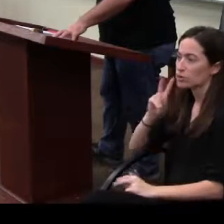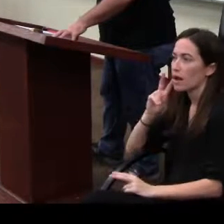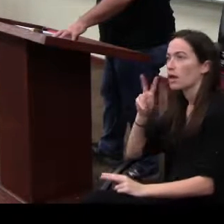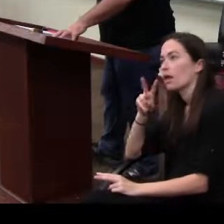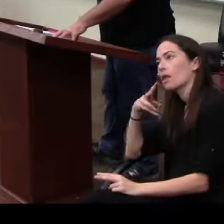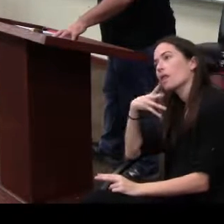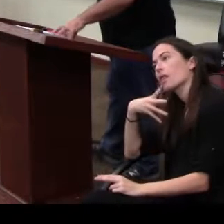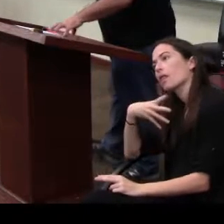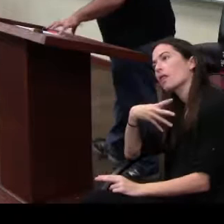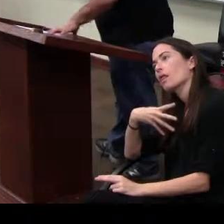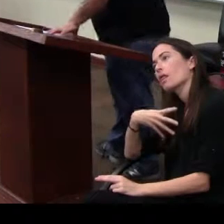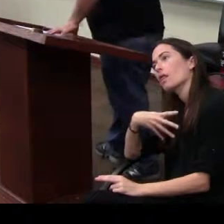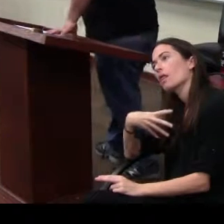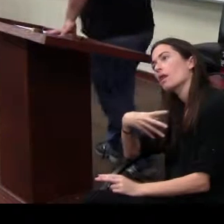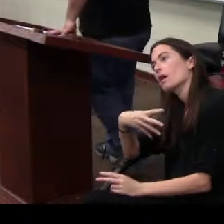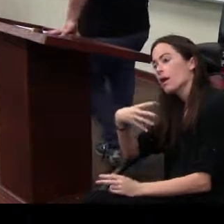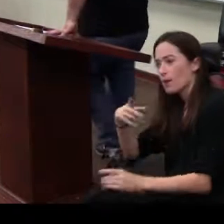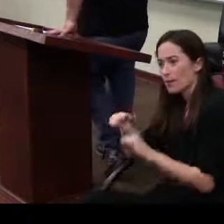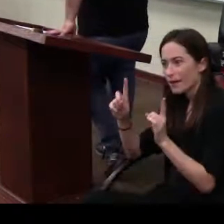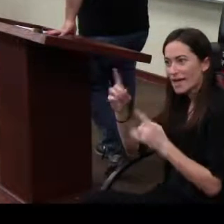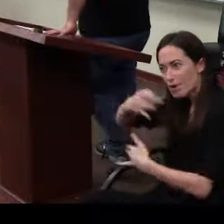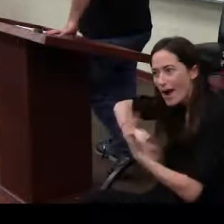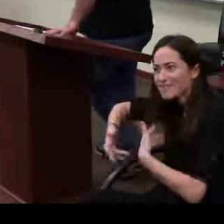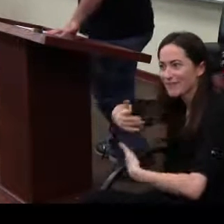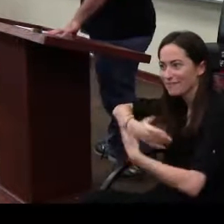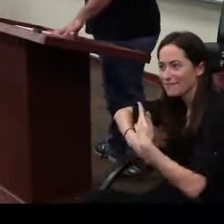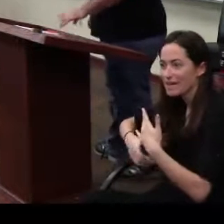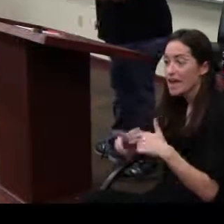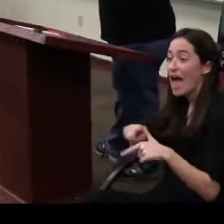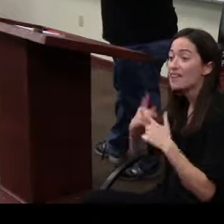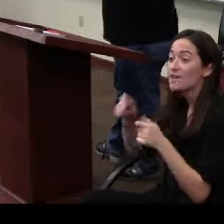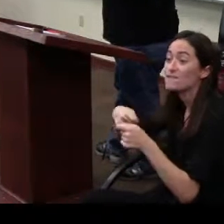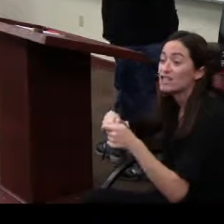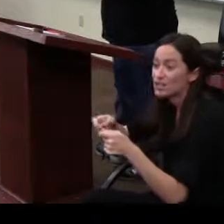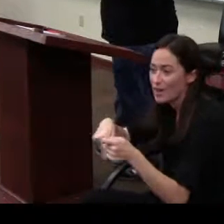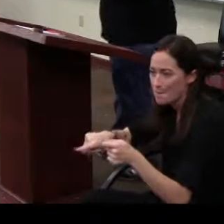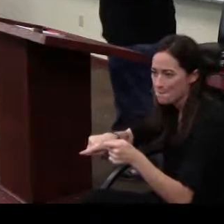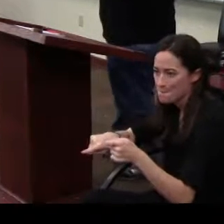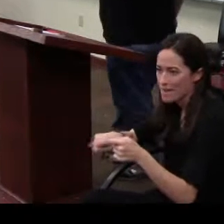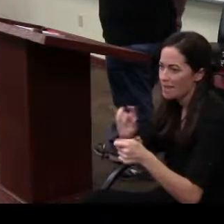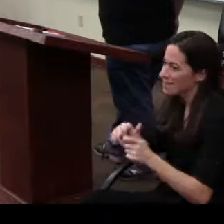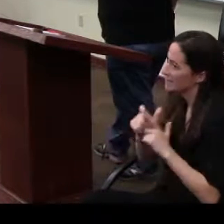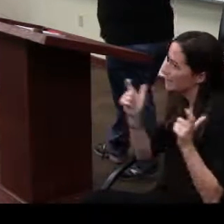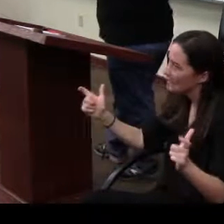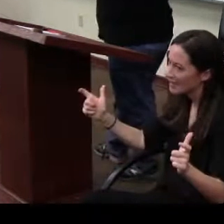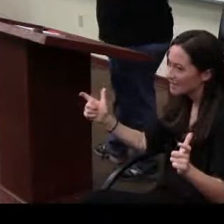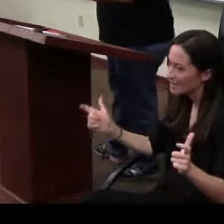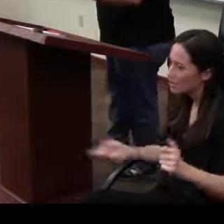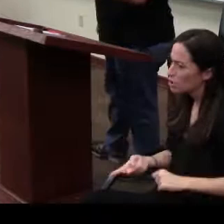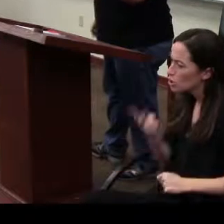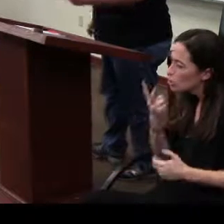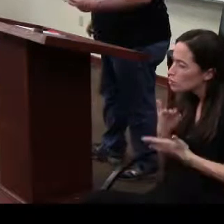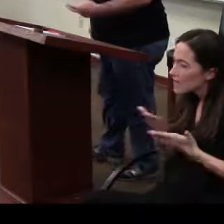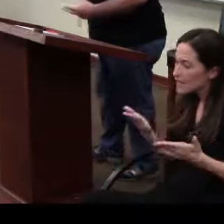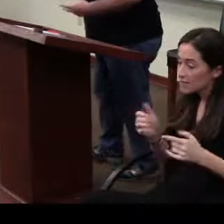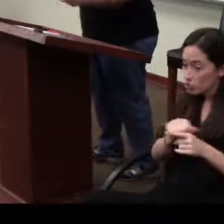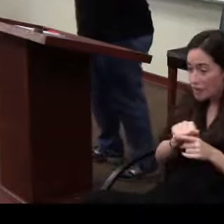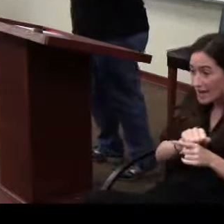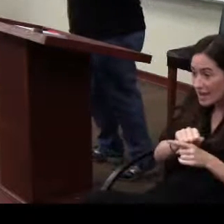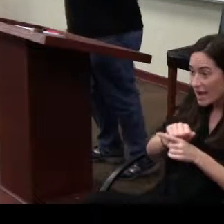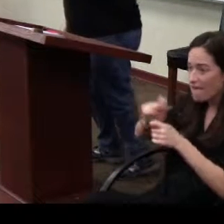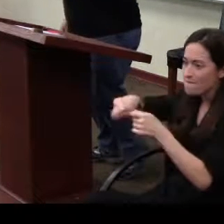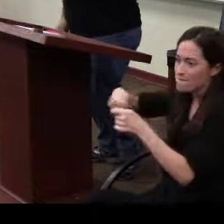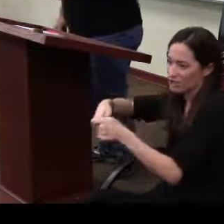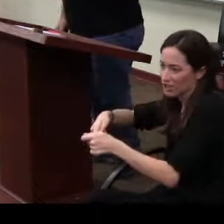screen and doodle on the desk. All right. And then you phish them. This is huge. The two things there, the training and the